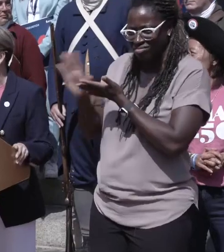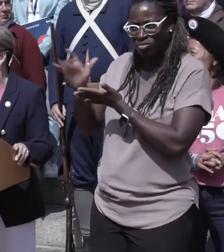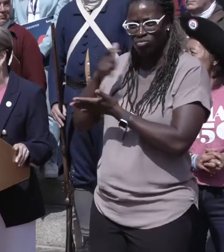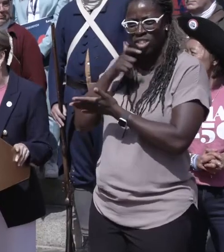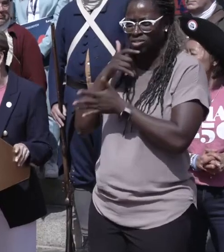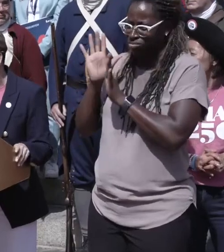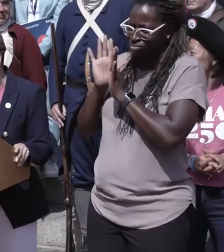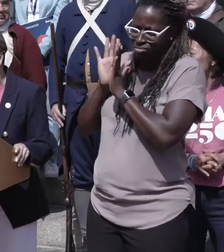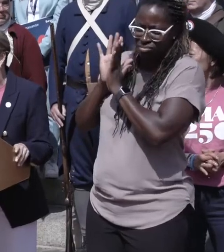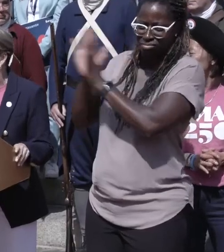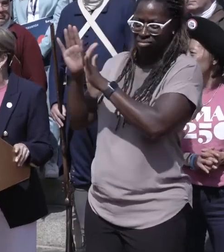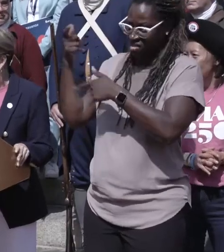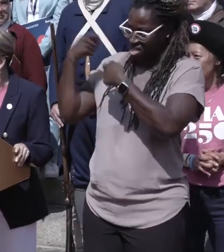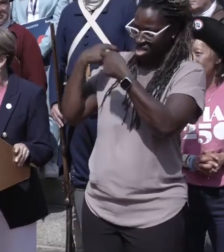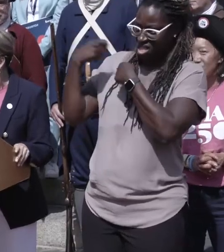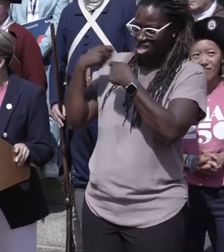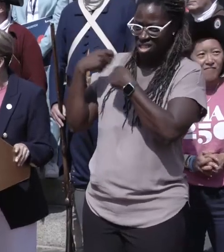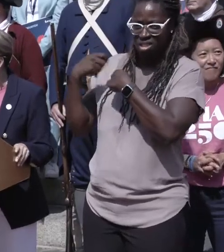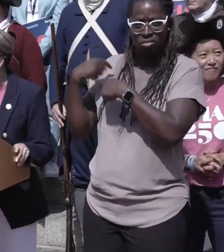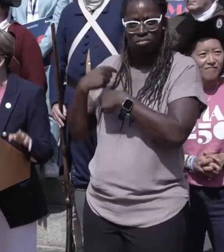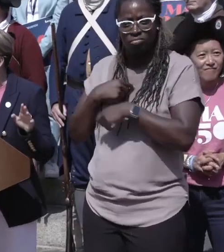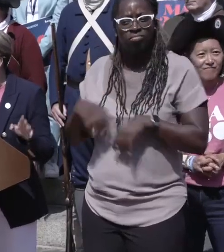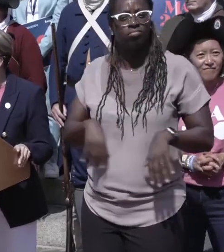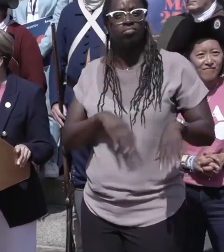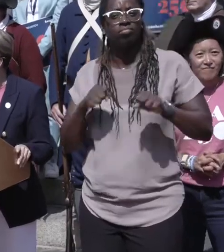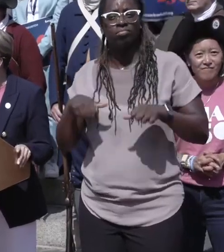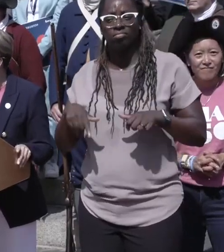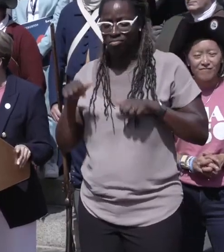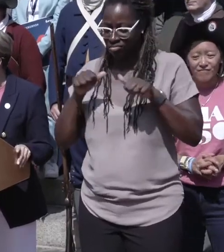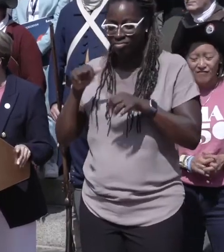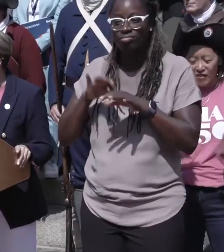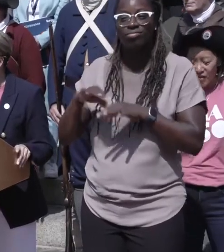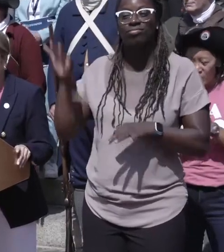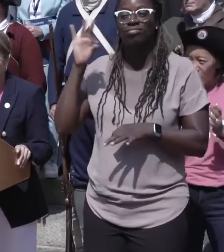leading us forward as we protect freedom and we protect democracy. Thanks, Massachusetts. Looking forward to